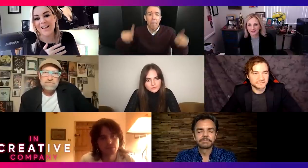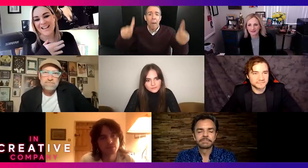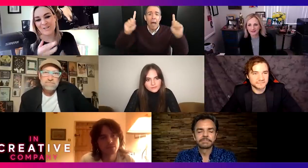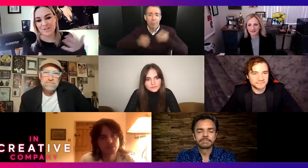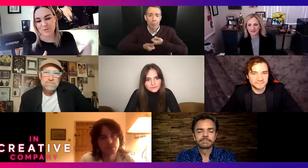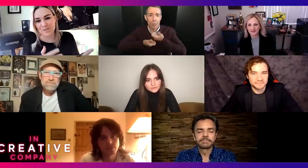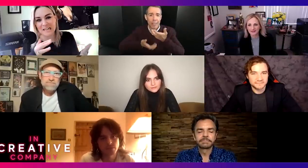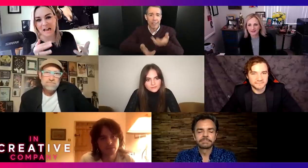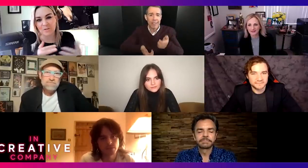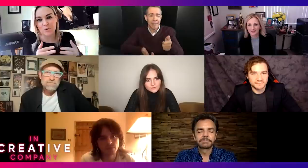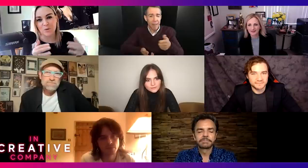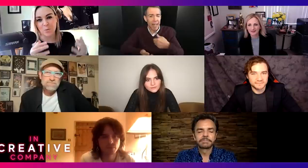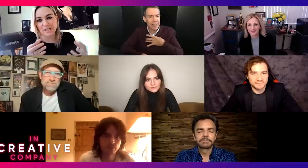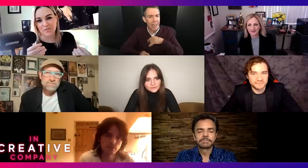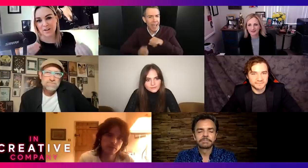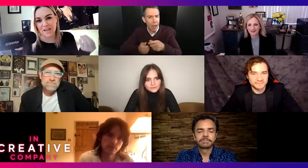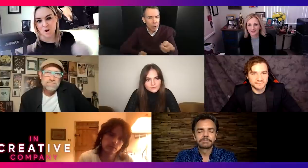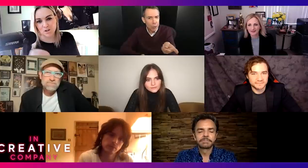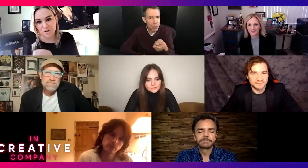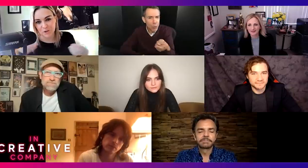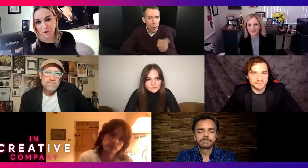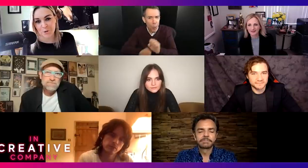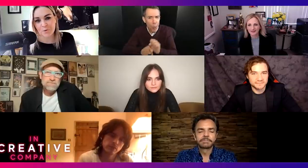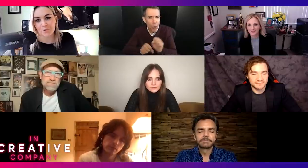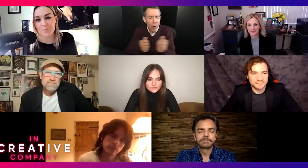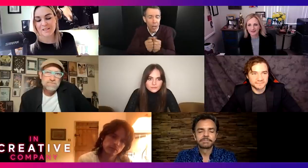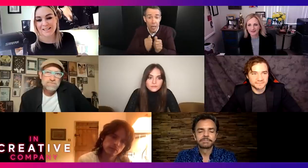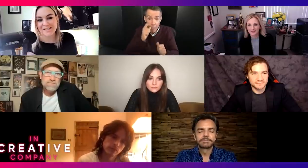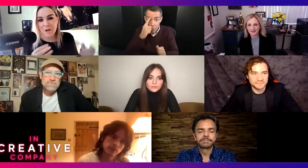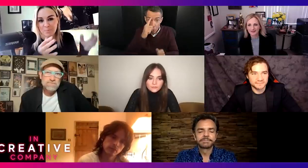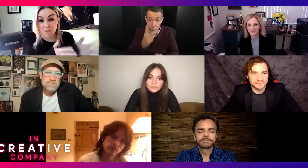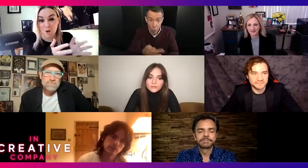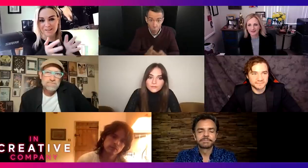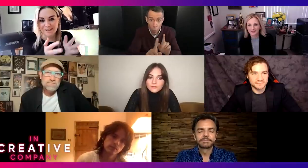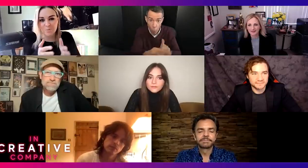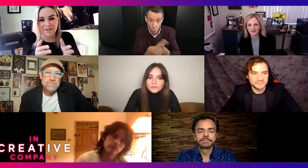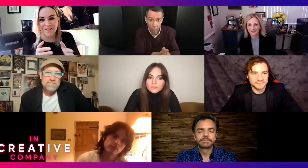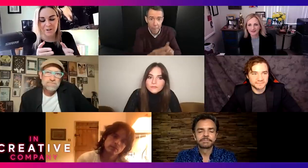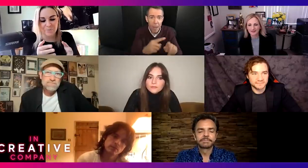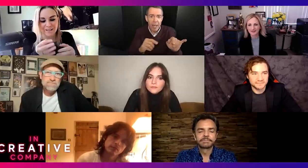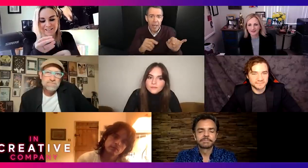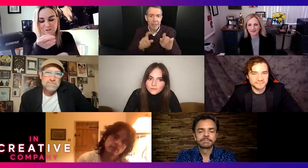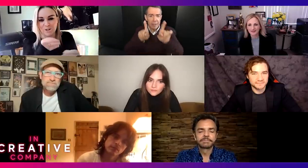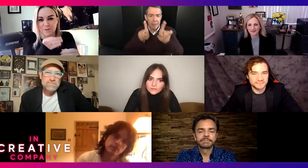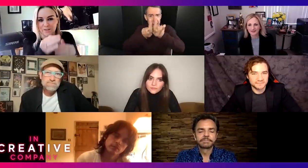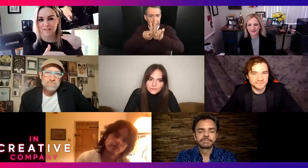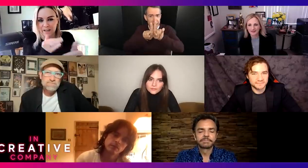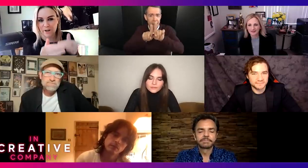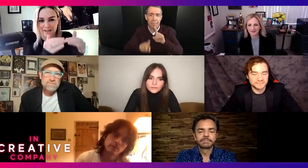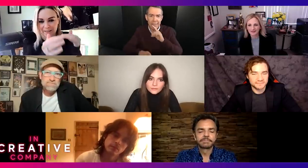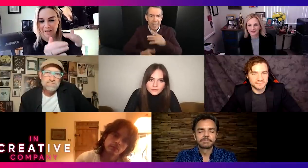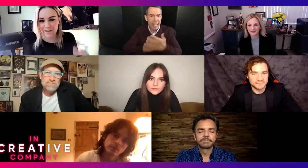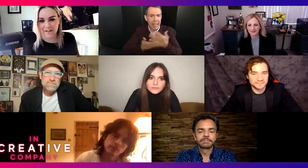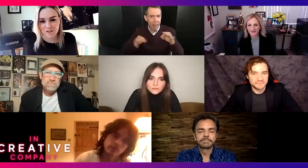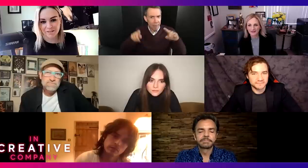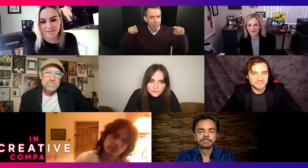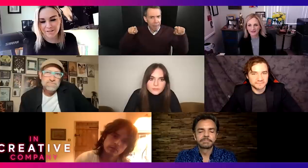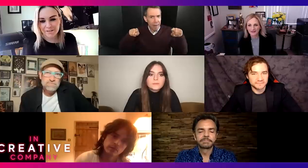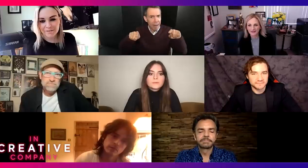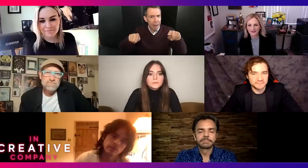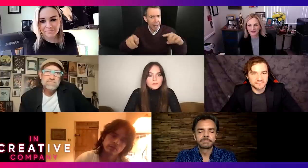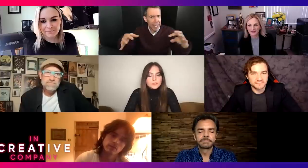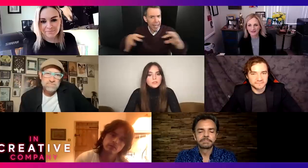as well. And so I was interested in how the two of you worked to find that, not just for your own performance, performances, but alongside one another, because there's a lot of linearity in that